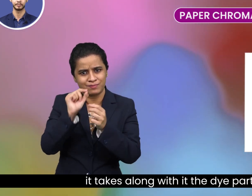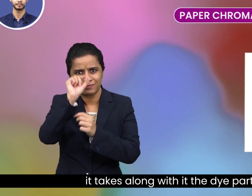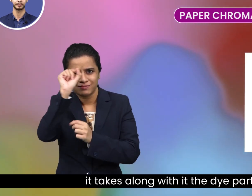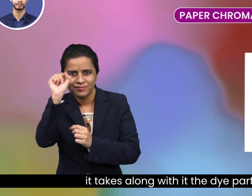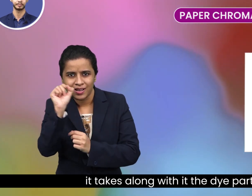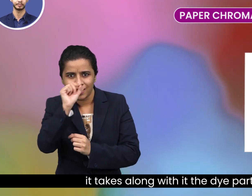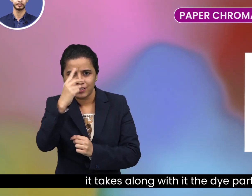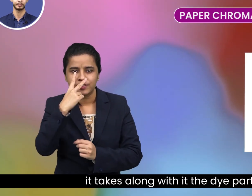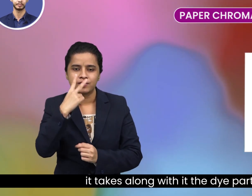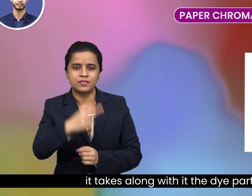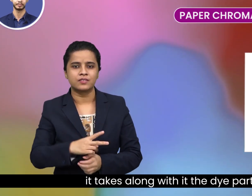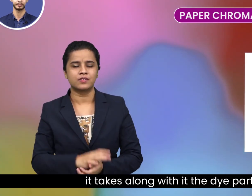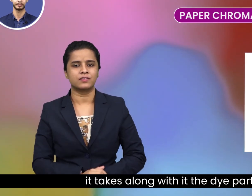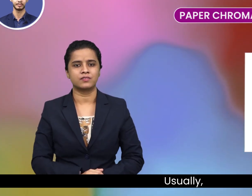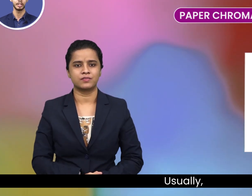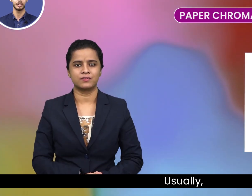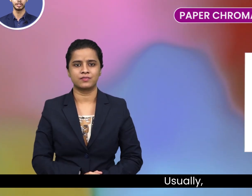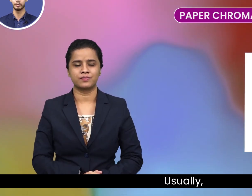particles.